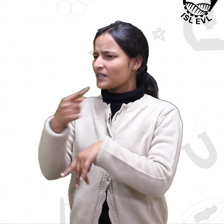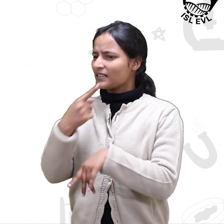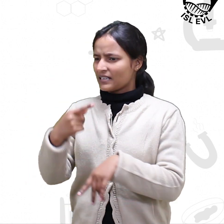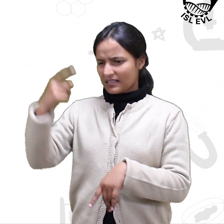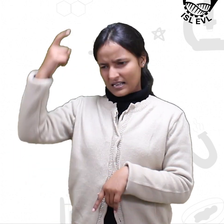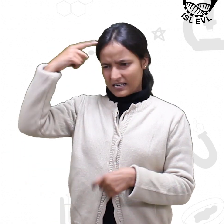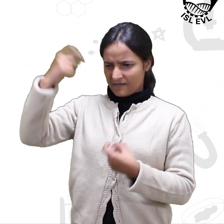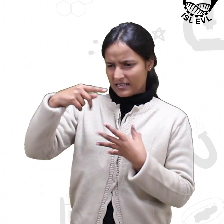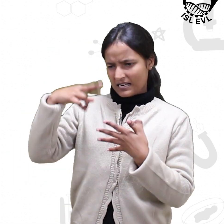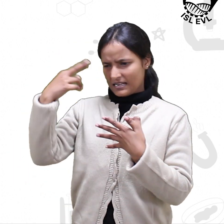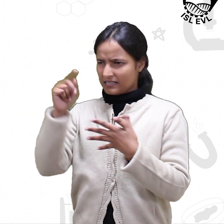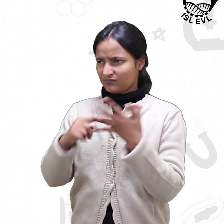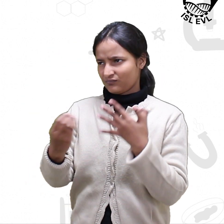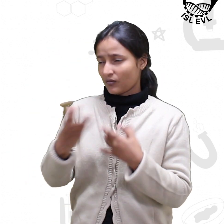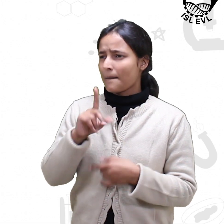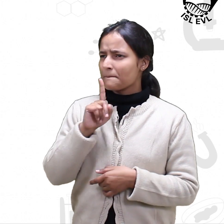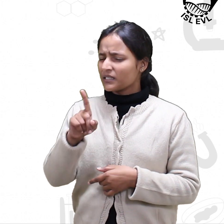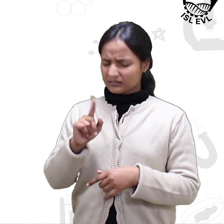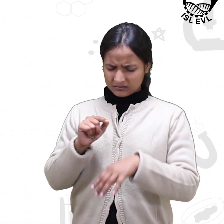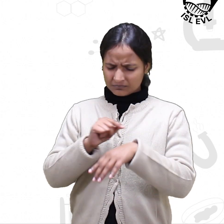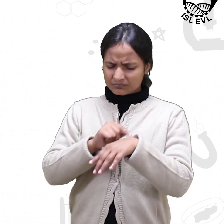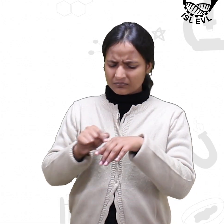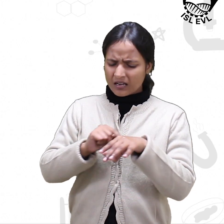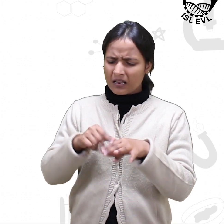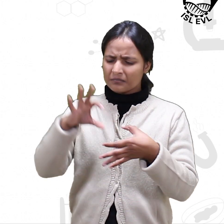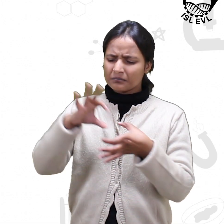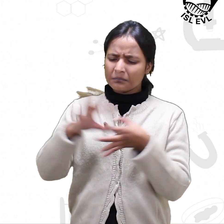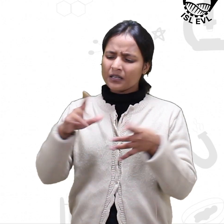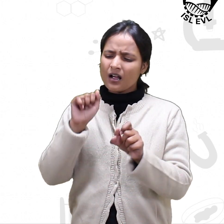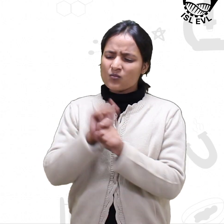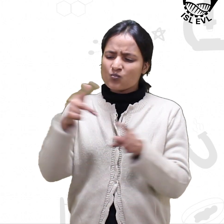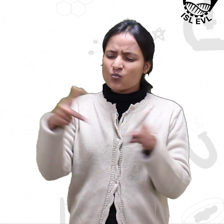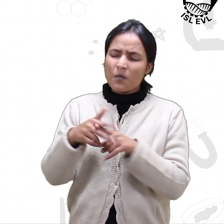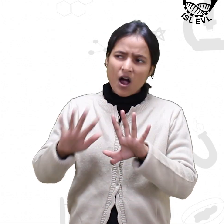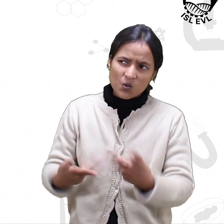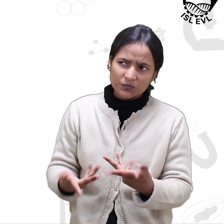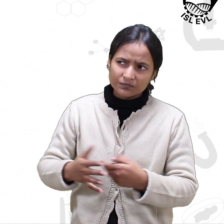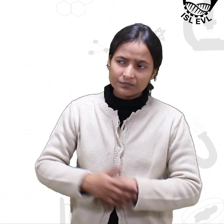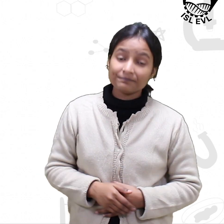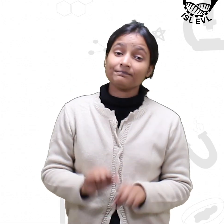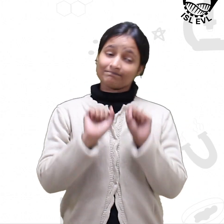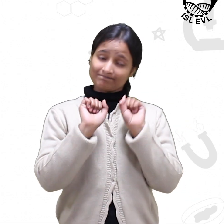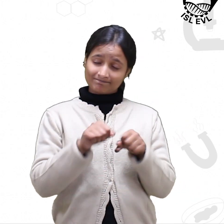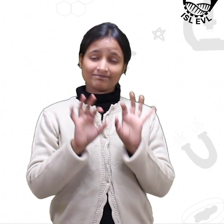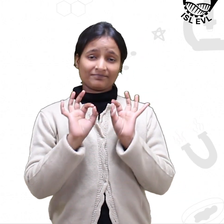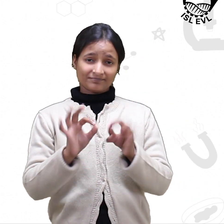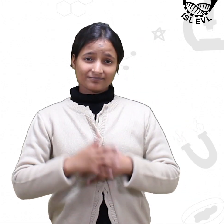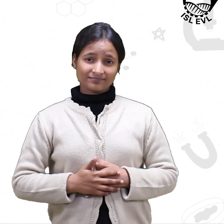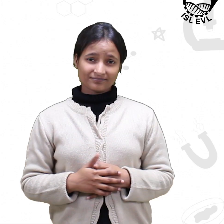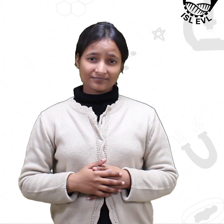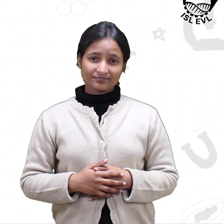system from working. Now tell us what could stop the muscle from working. Yes, again. So, if